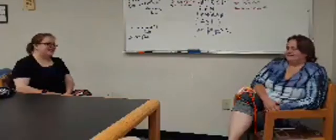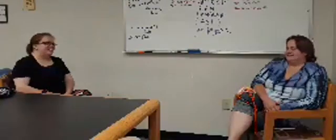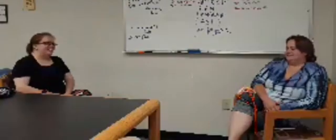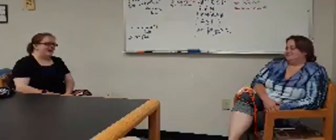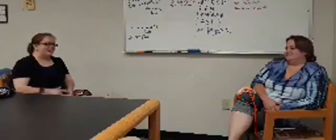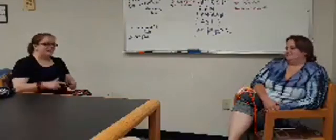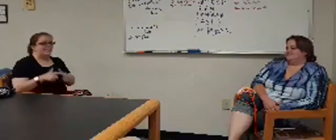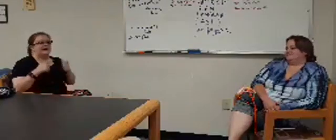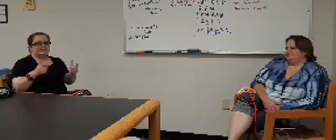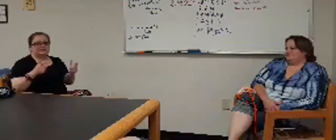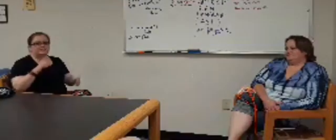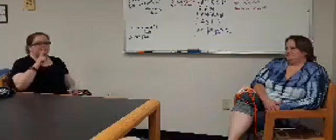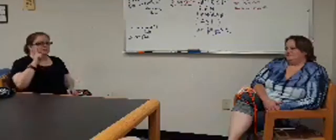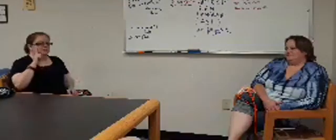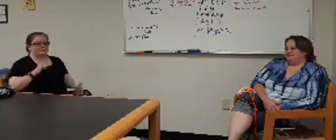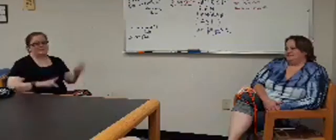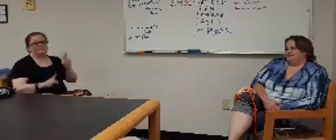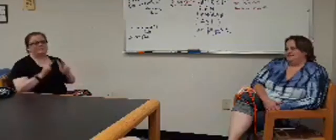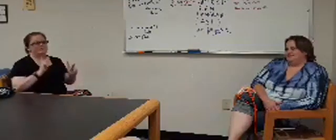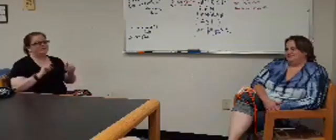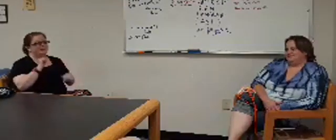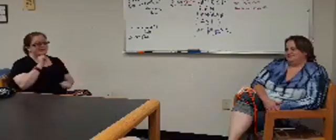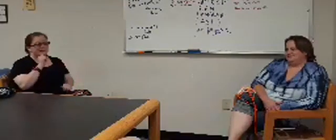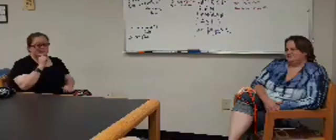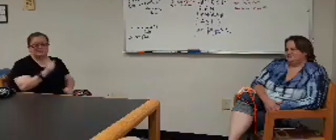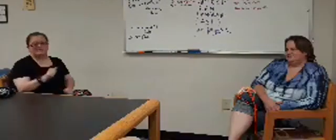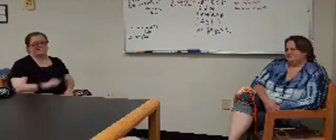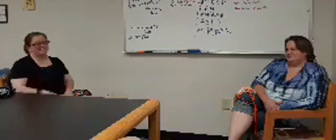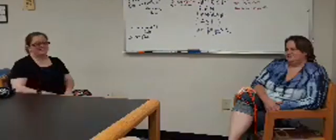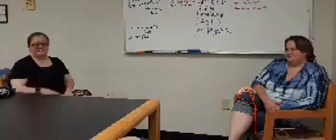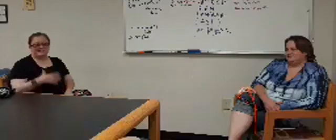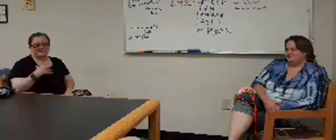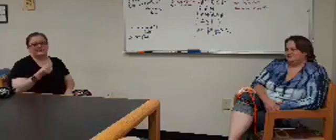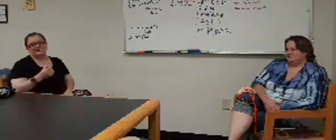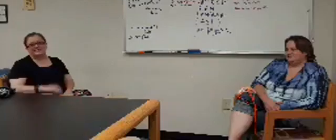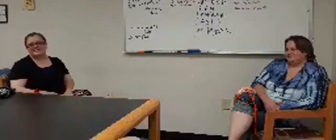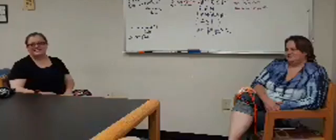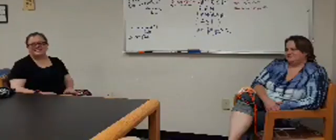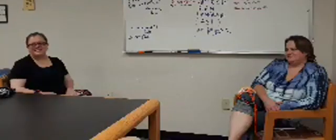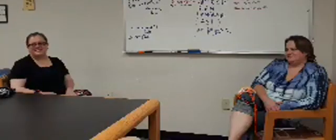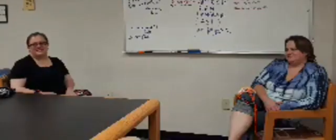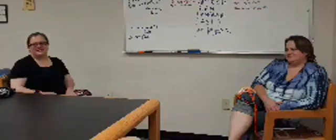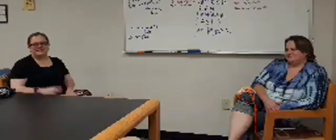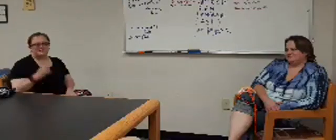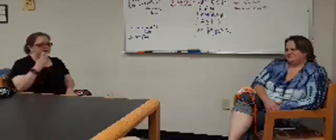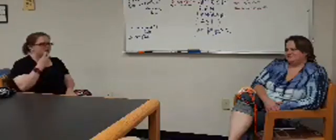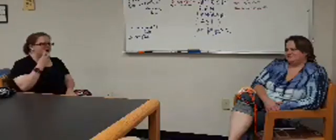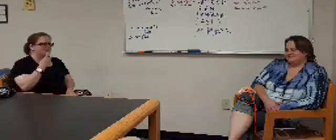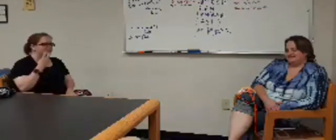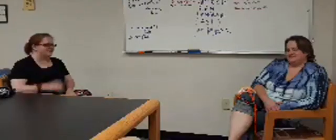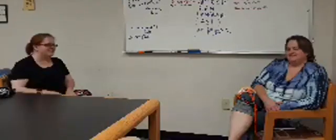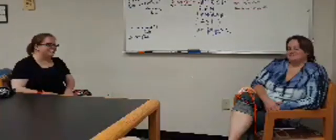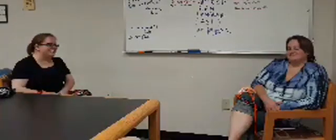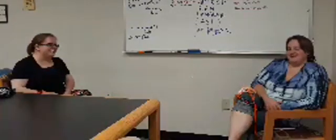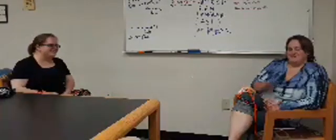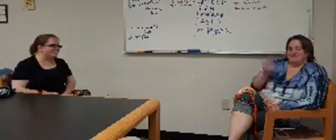A lot of deaf people don't like the speech therapy. I'm one of